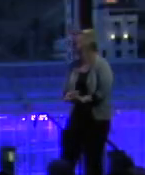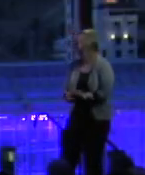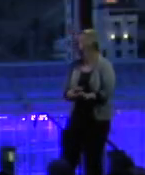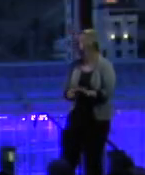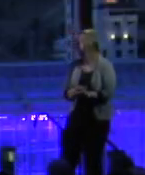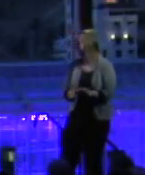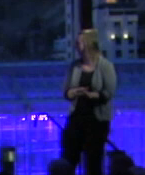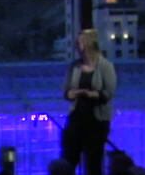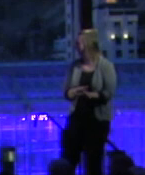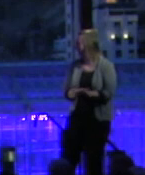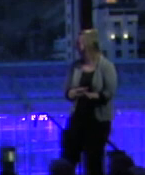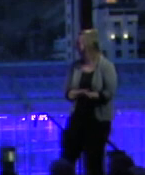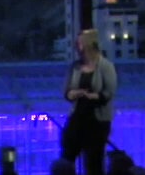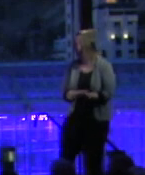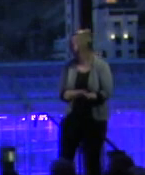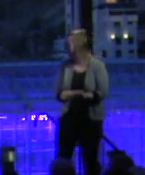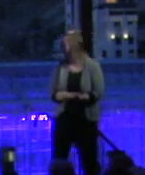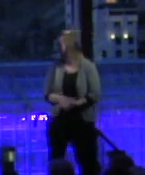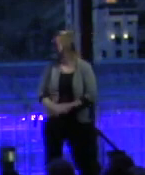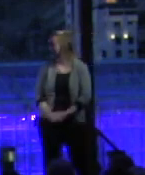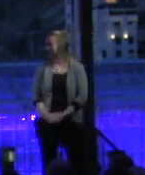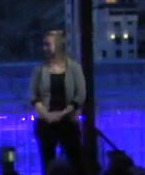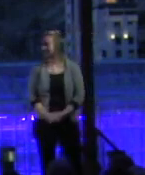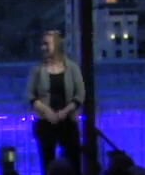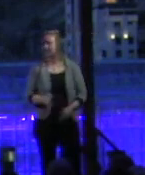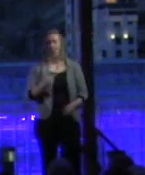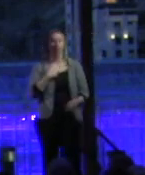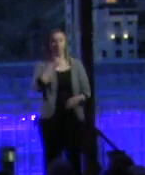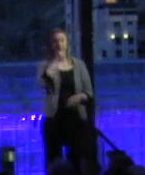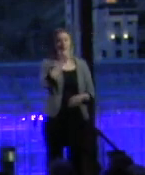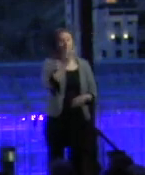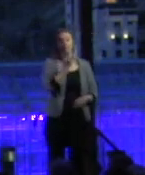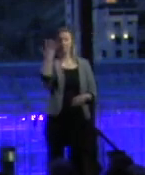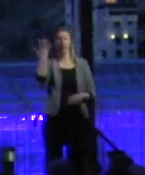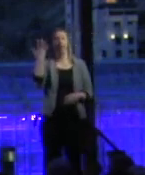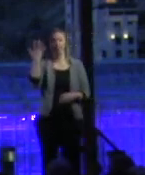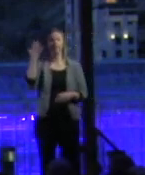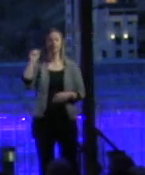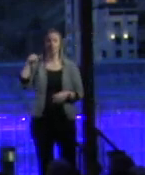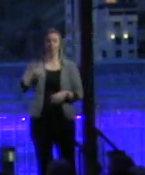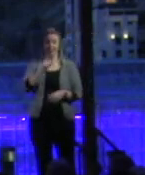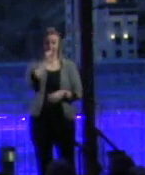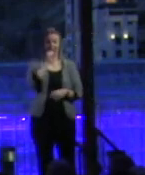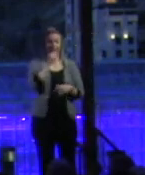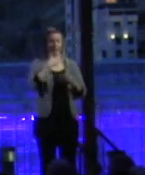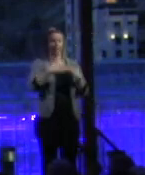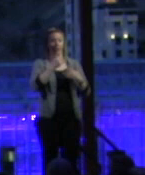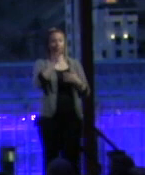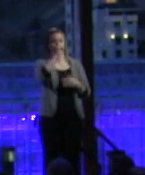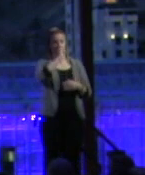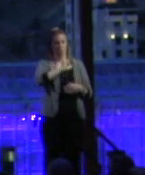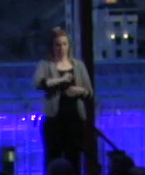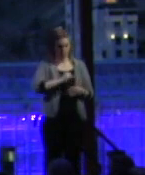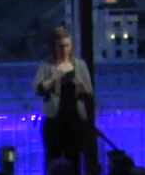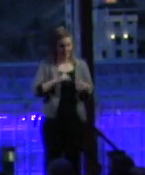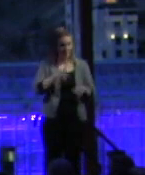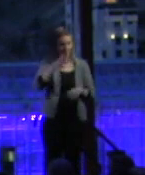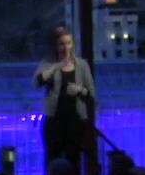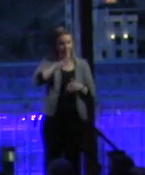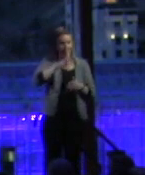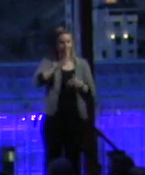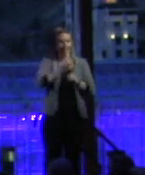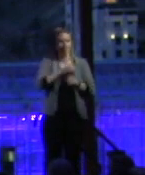All right, so I'm not 6'5", so the microphone, even if it keeps falling, it'll still hear me,